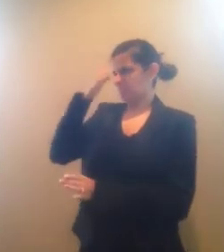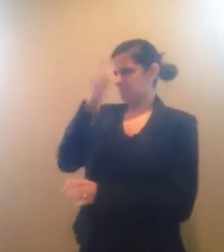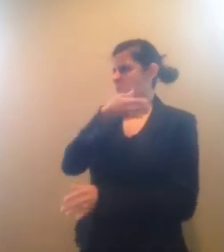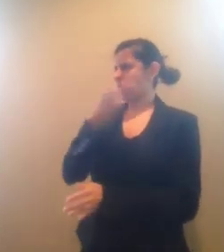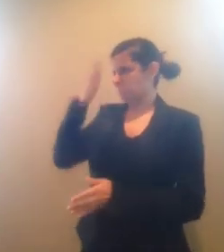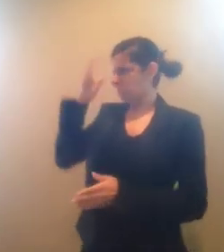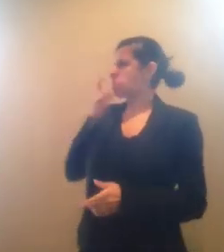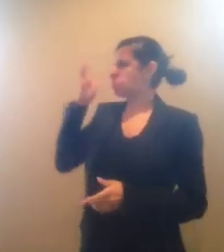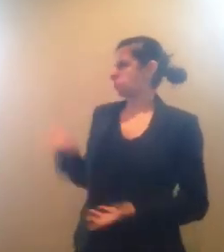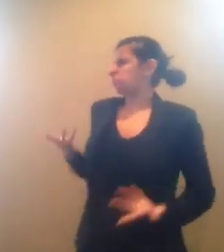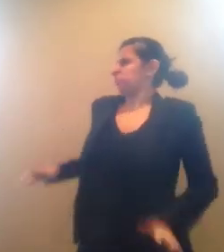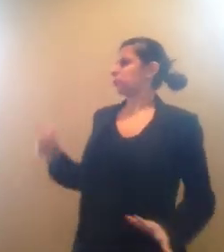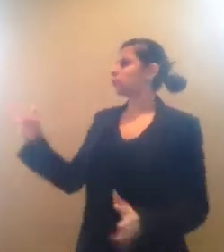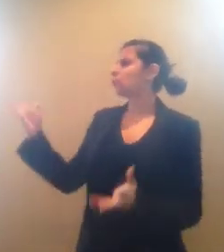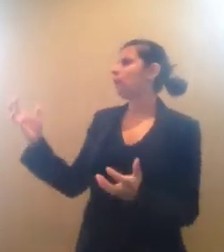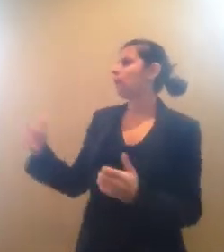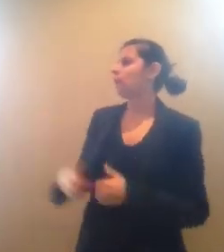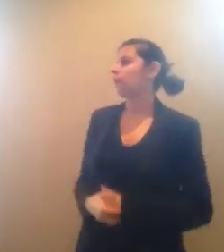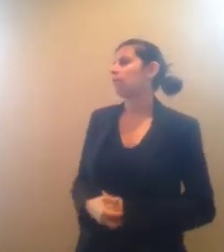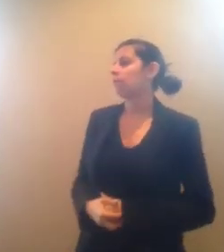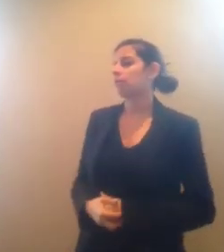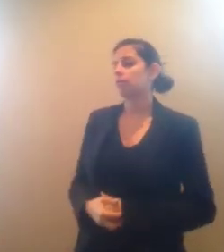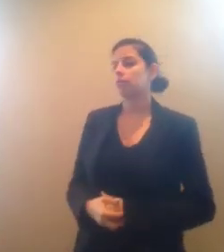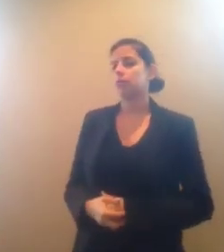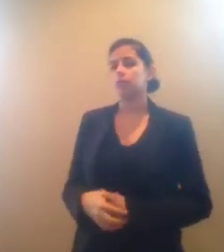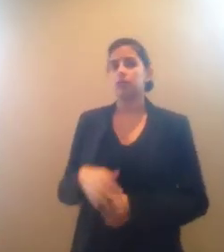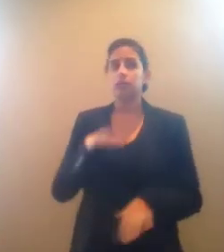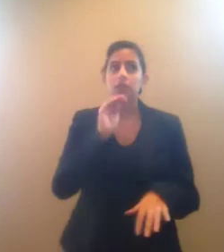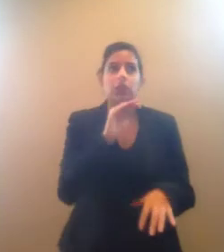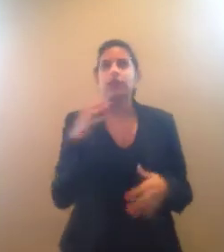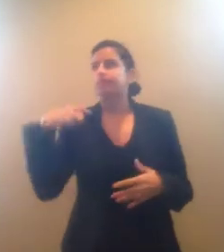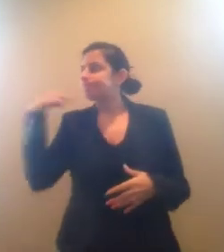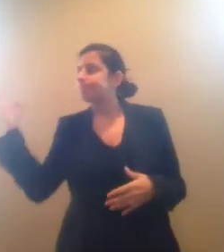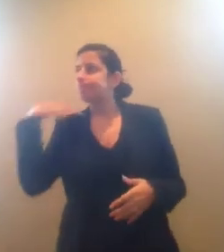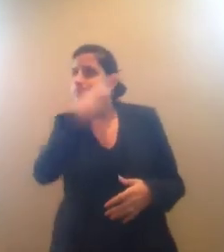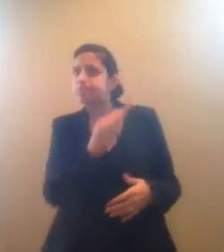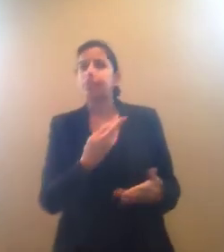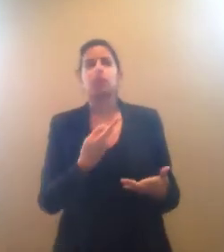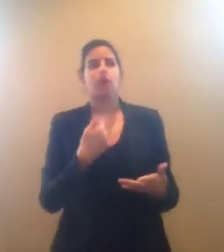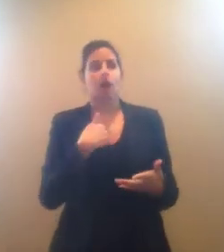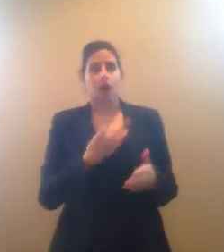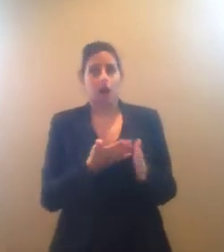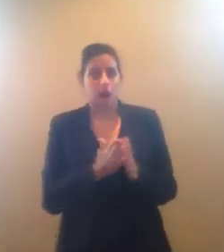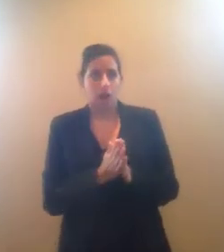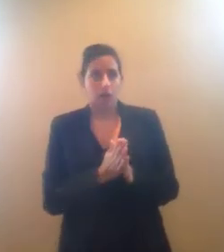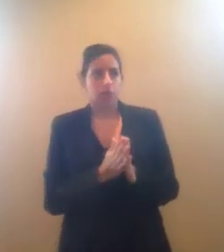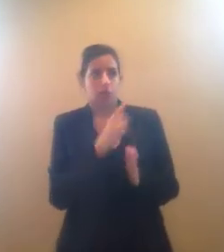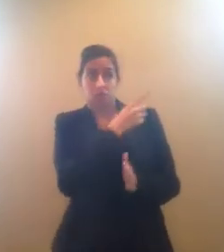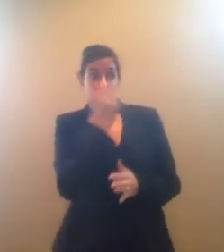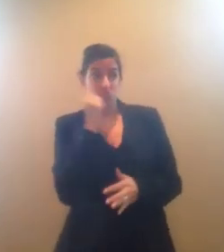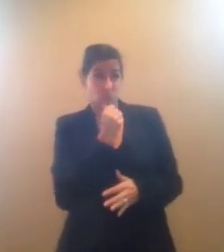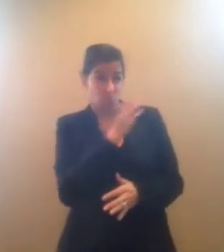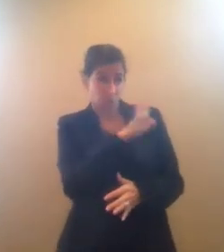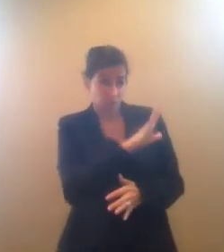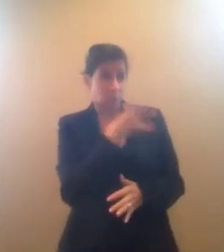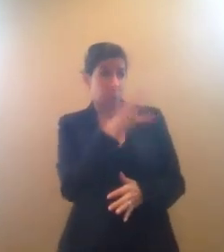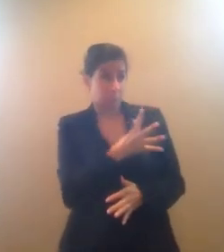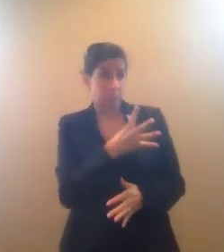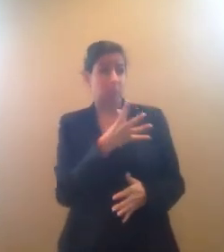want? I said, well, tell him that I was asked by this little girl's grandmother to find a family for her,